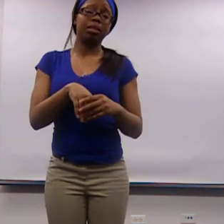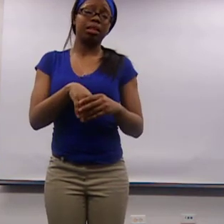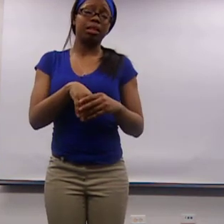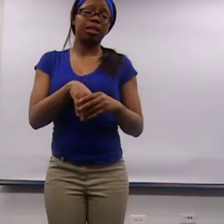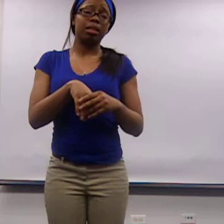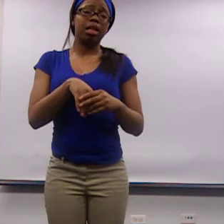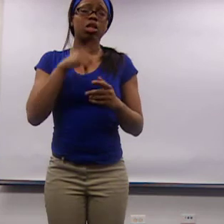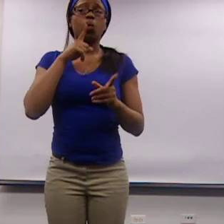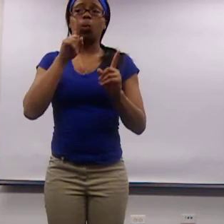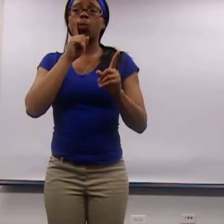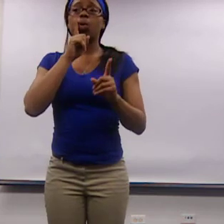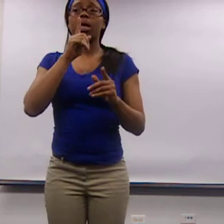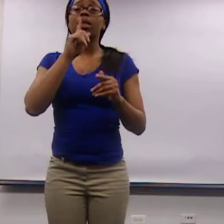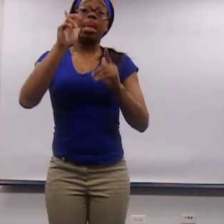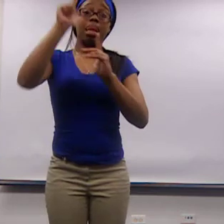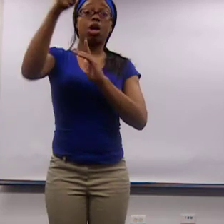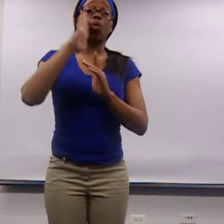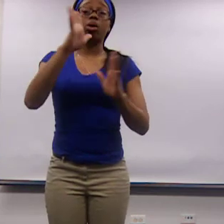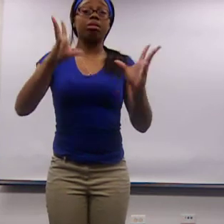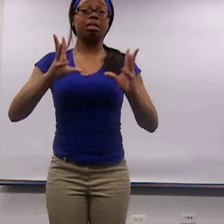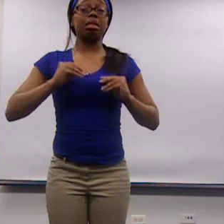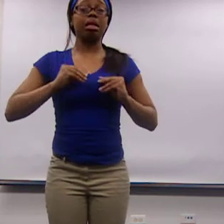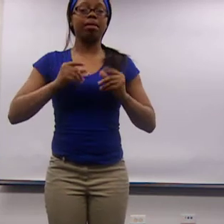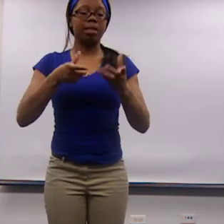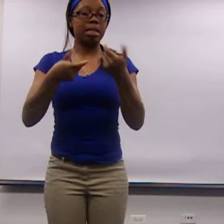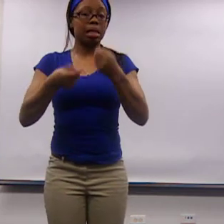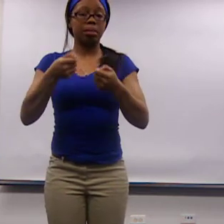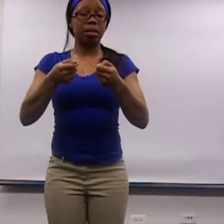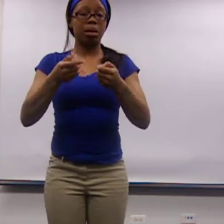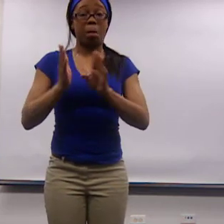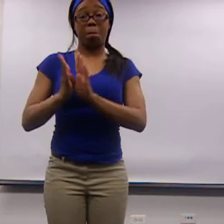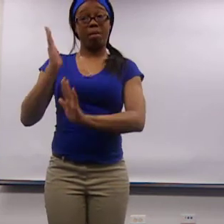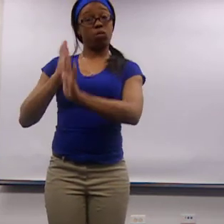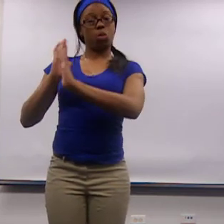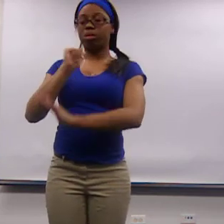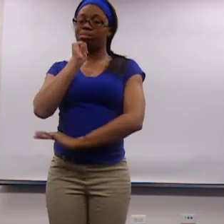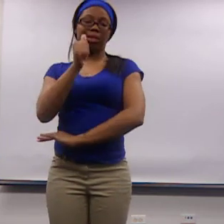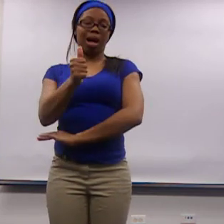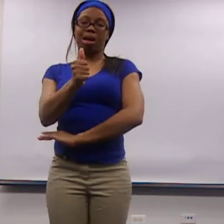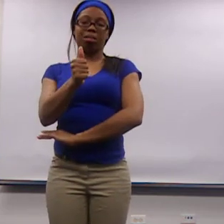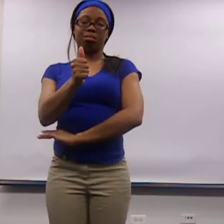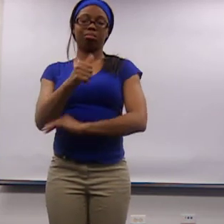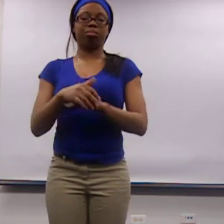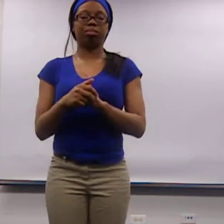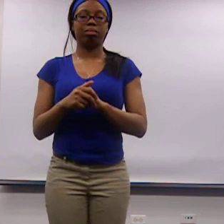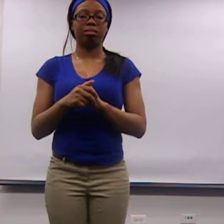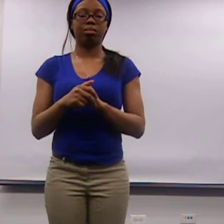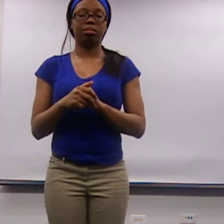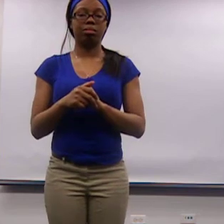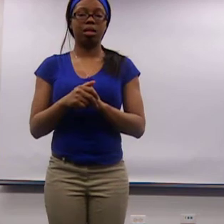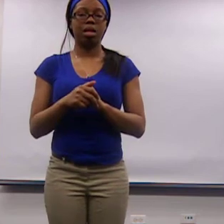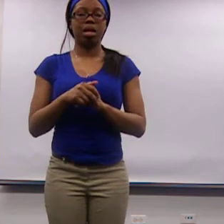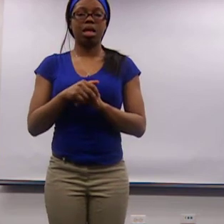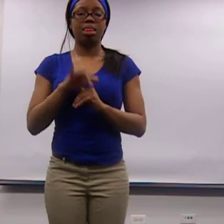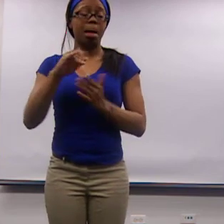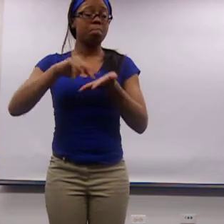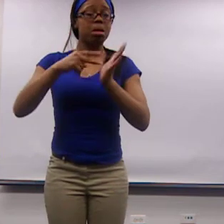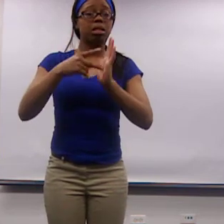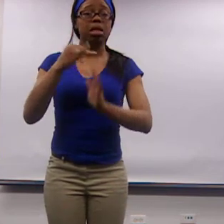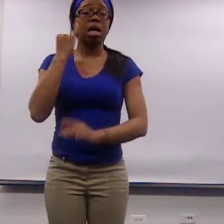messages. They have never been able to receive that before. That means that if a deaf person is in trouble on the go,